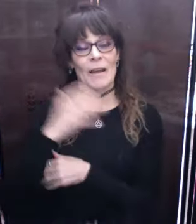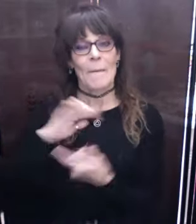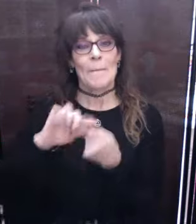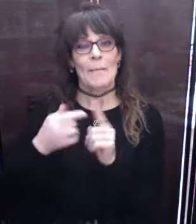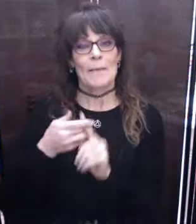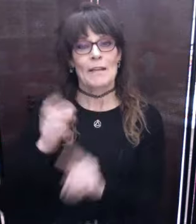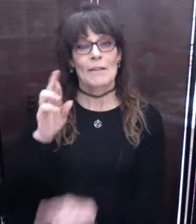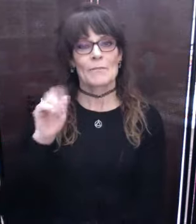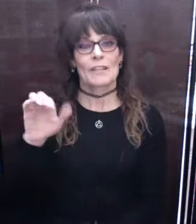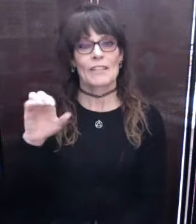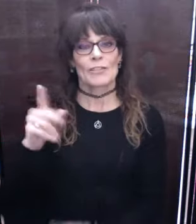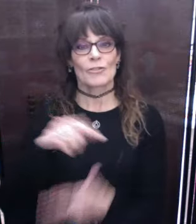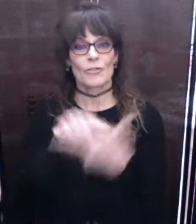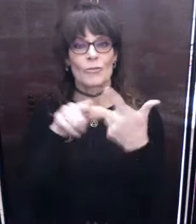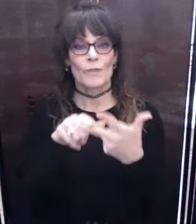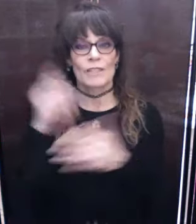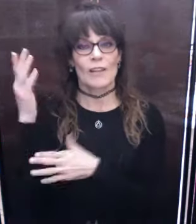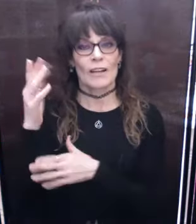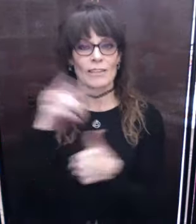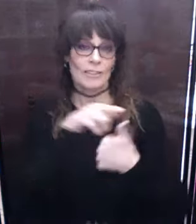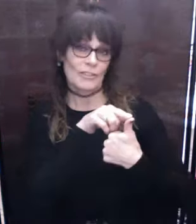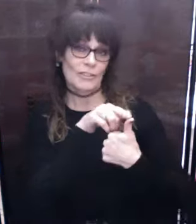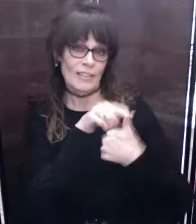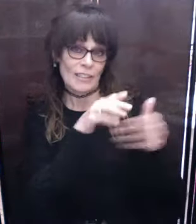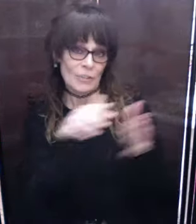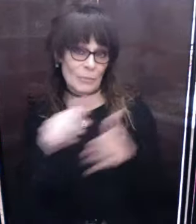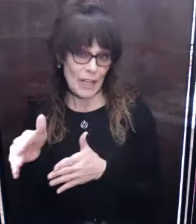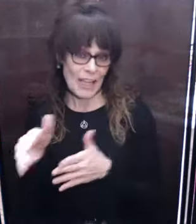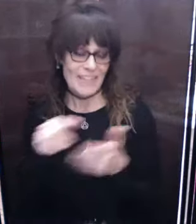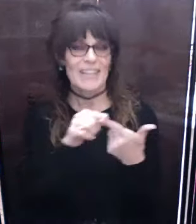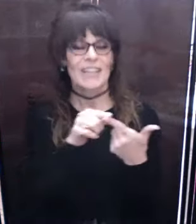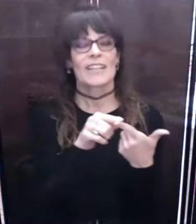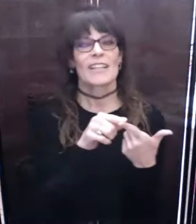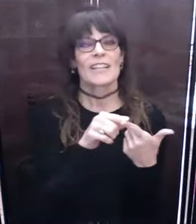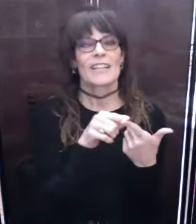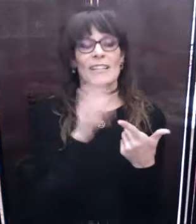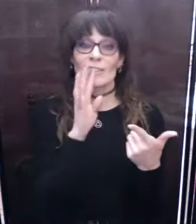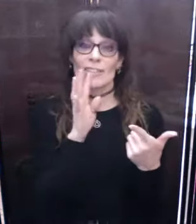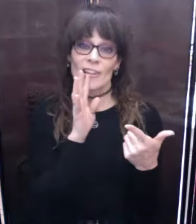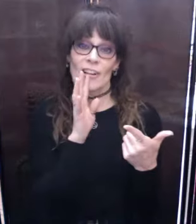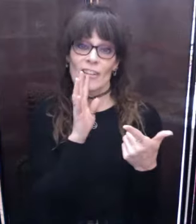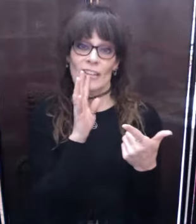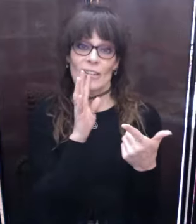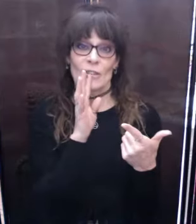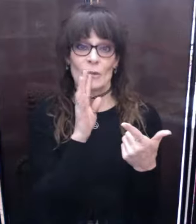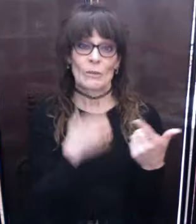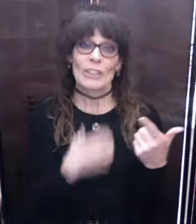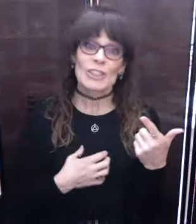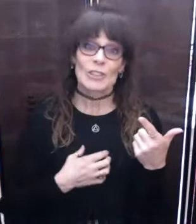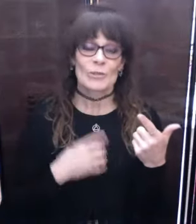three talks in AA. There's the talk that we plan to give. There's the talk that we wish we gave, and then there's the talk that we actually